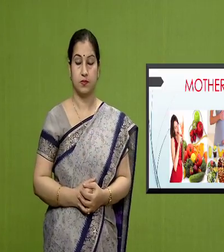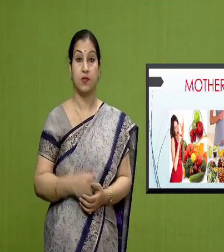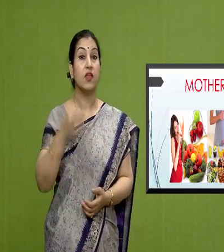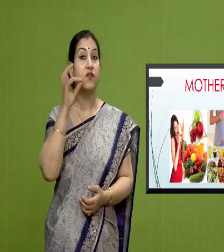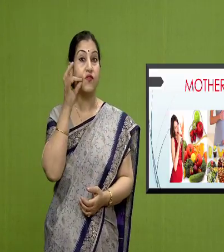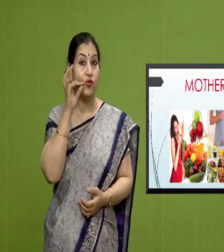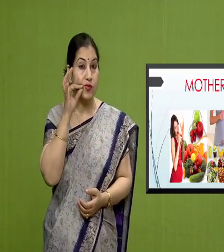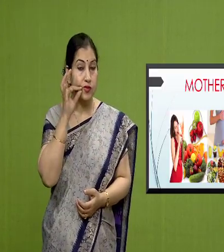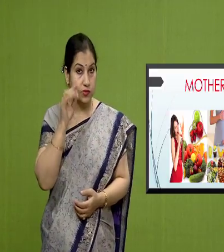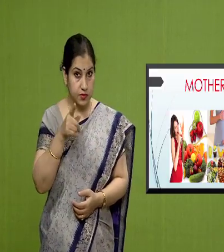fruits,